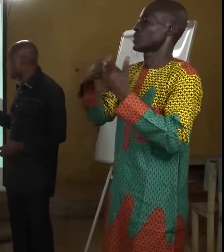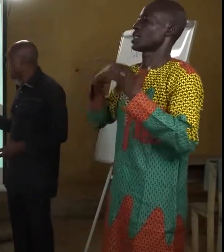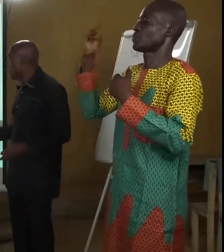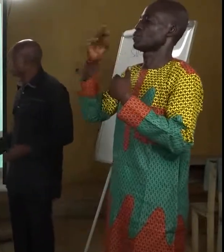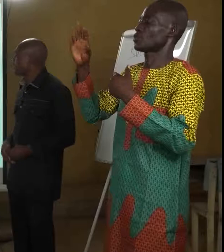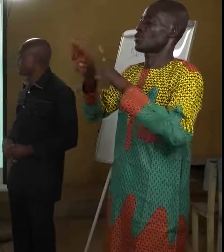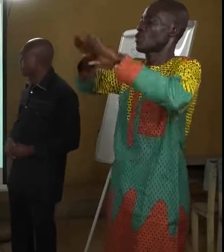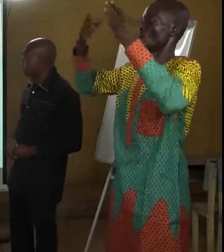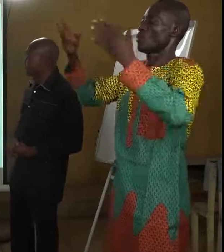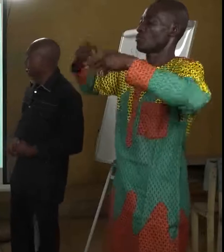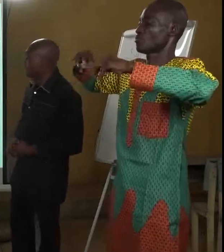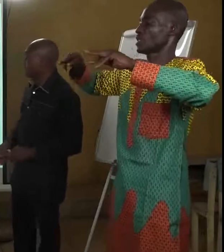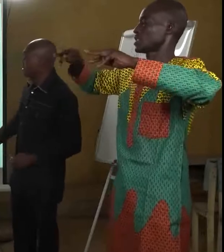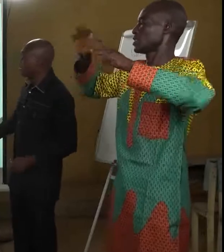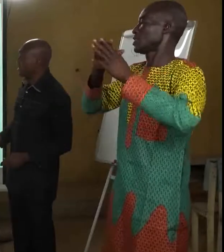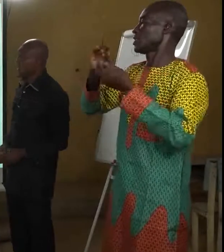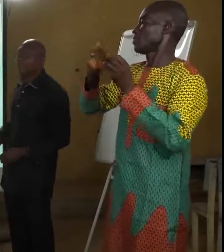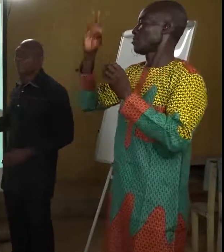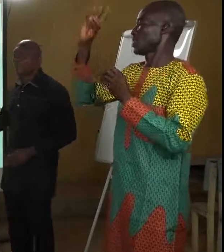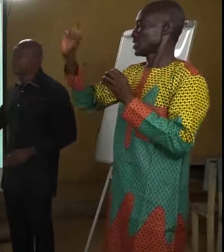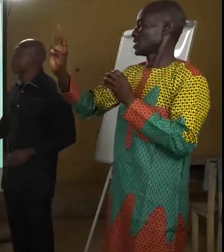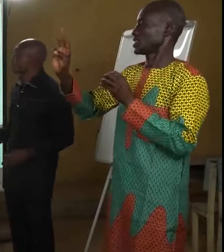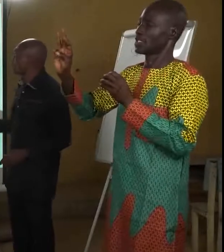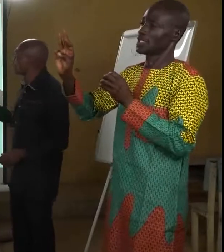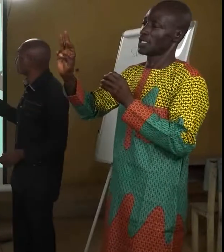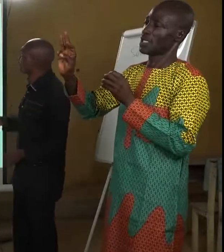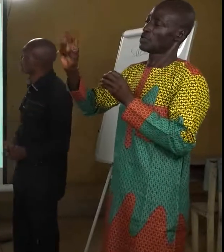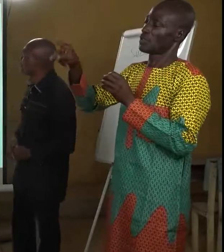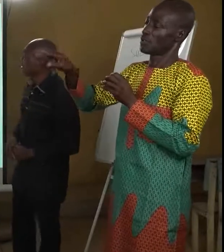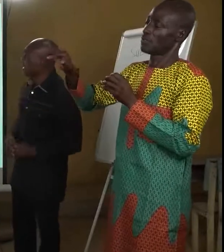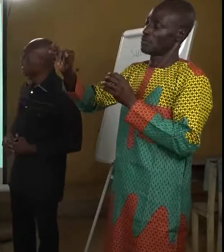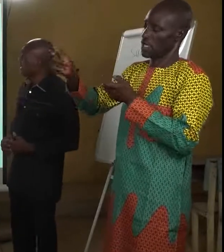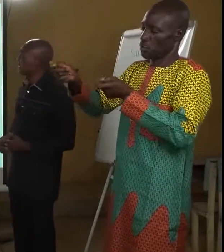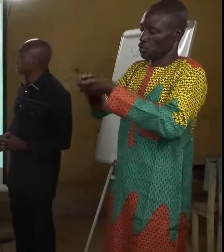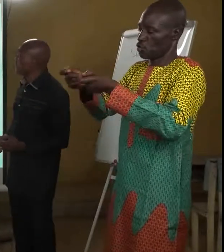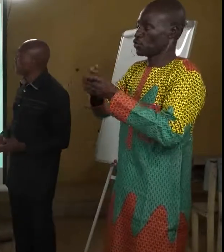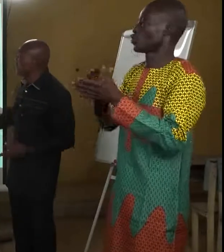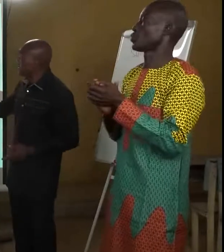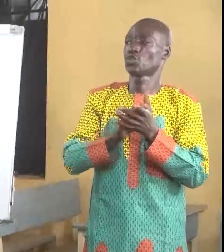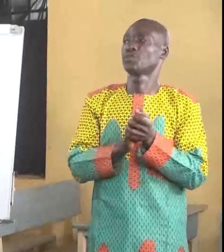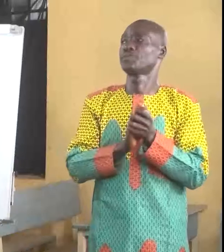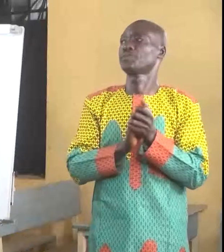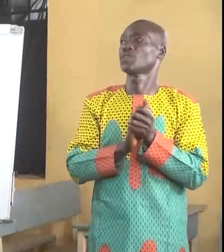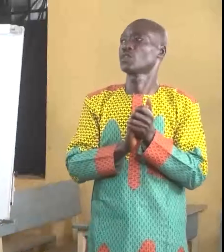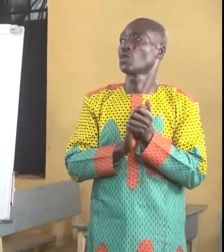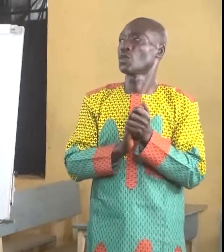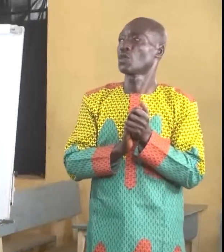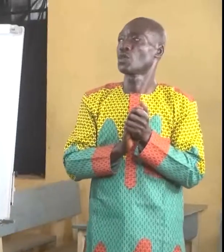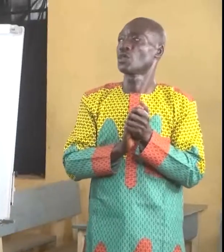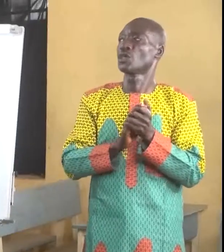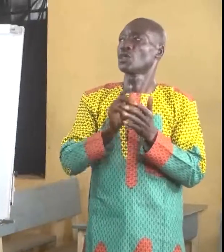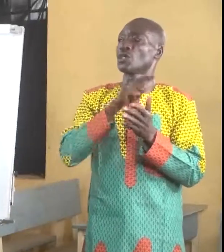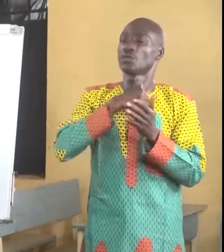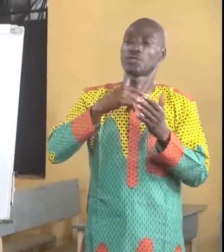open market operation. And 6, we have price control. And we still